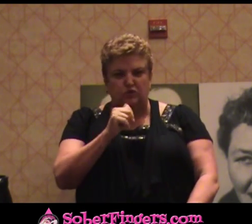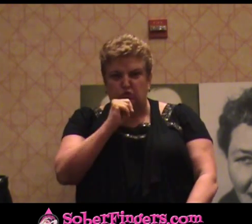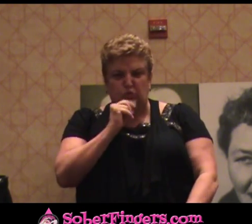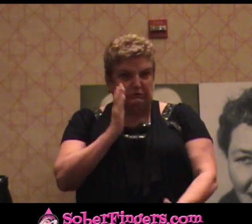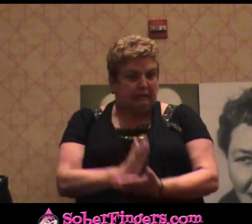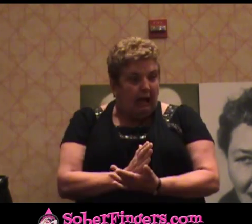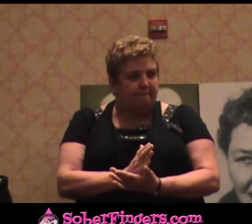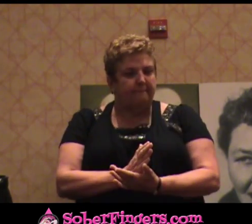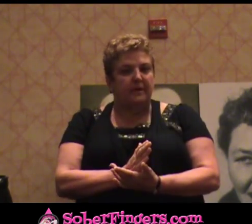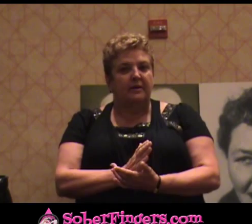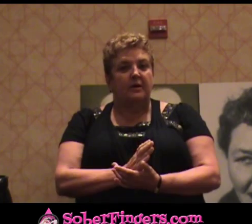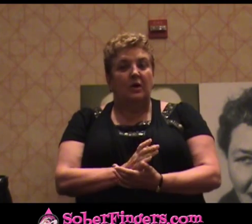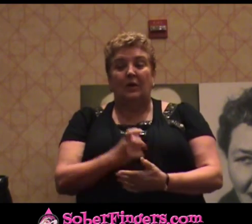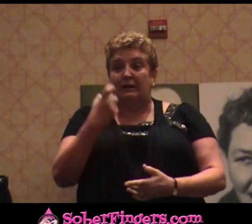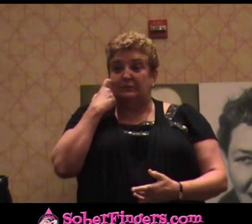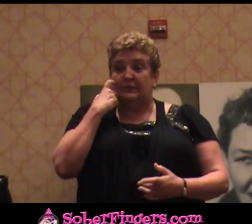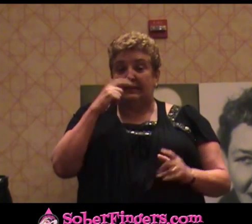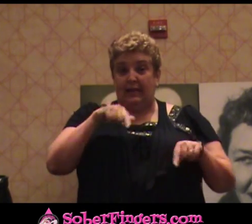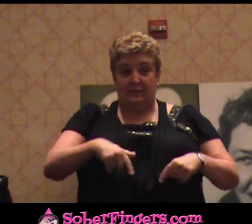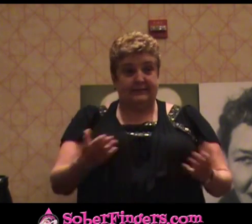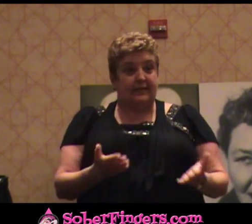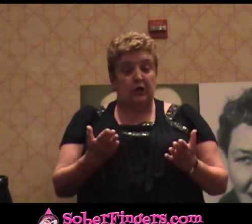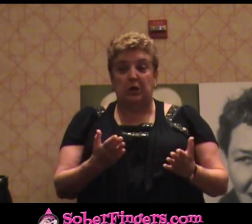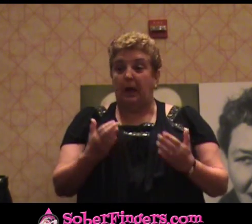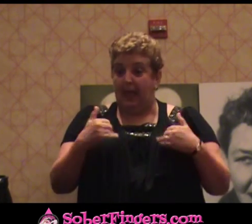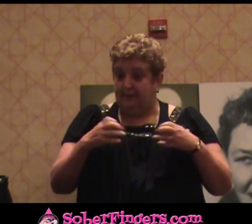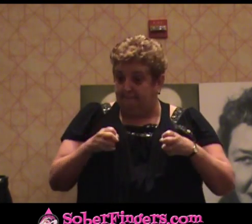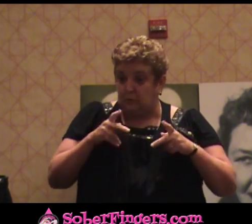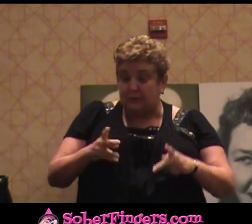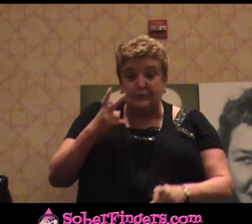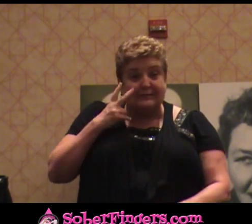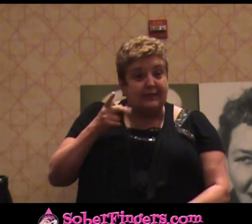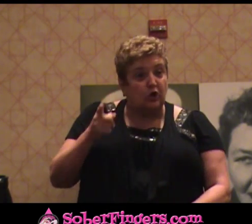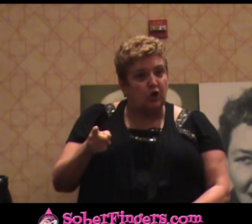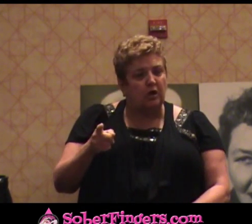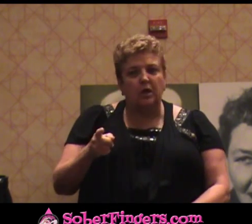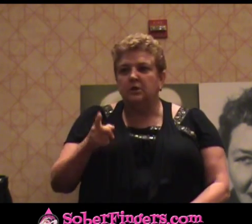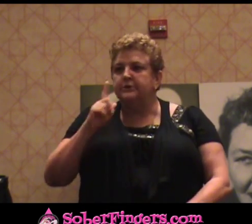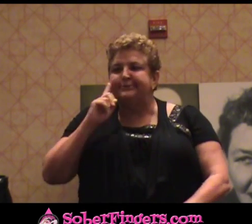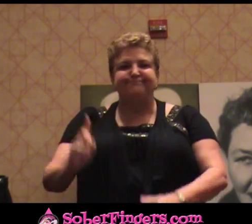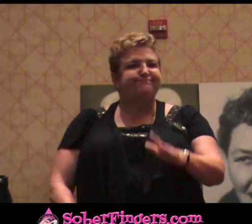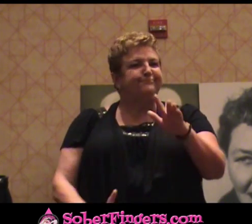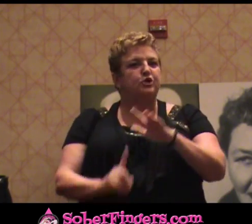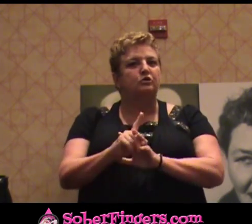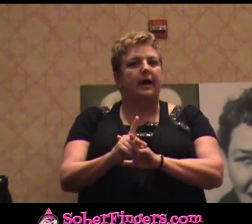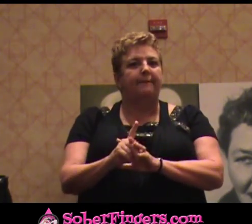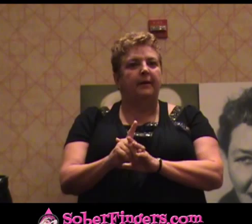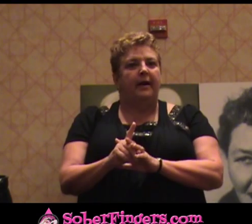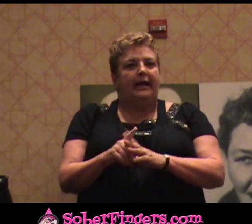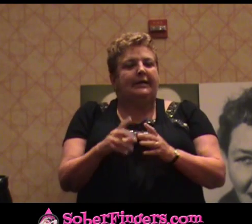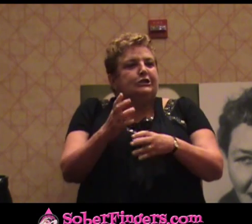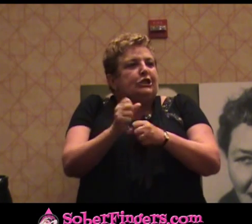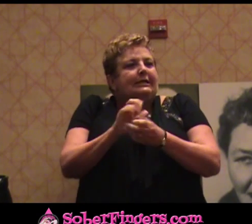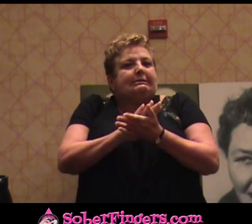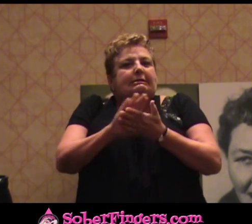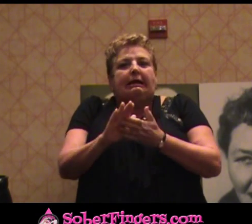just out here not too long ago, and I got a chance to see her, and she always just shows up, and she cleans up a couple of days before I get there. And I remember telling